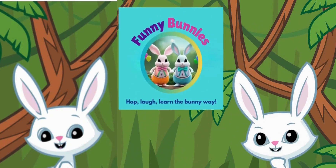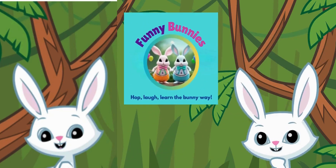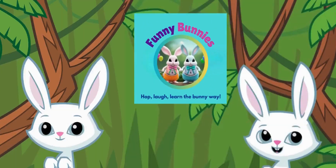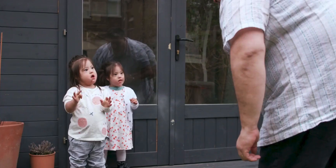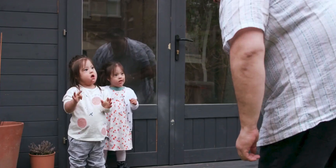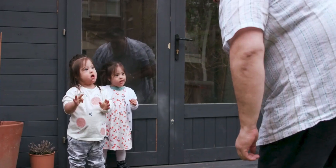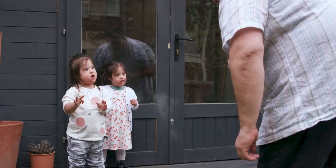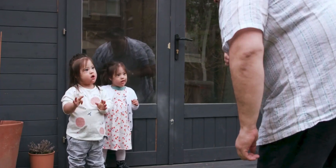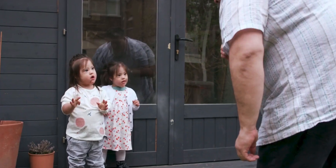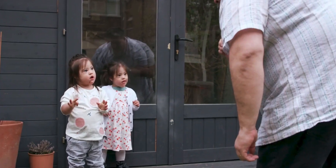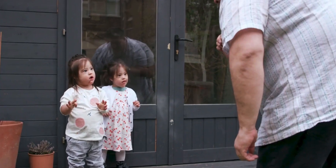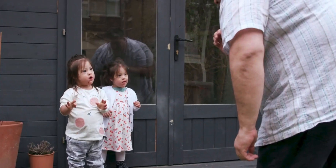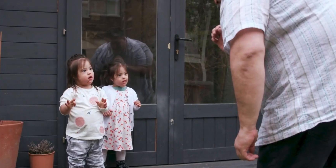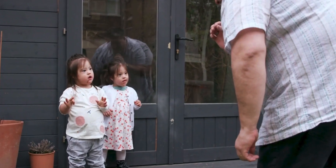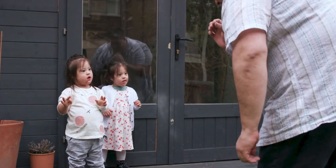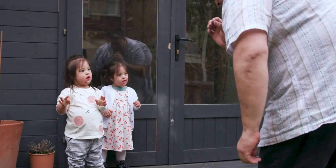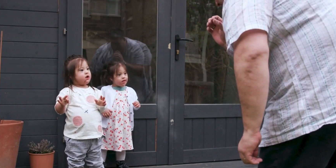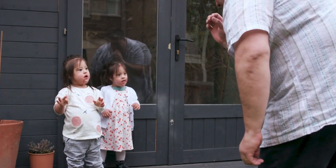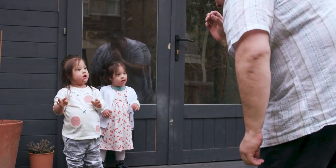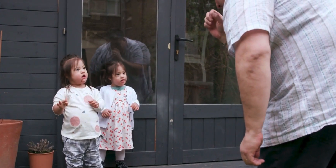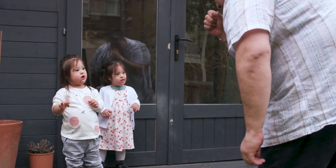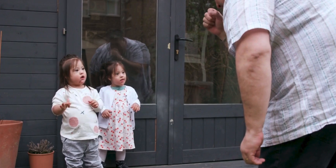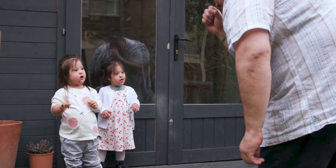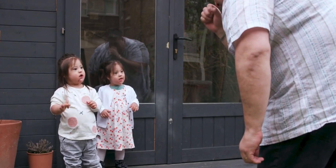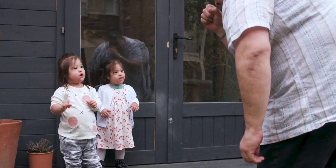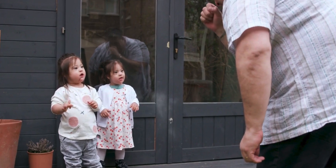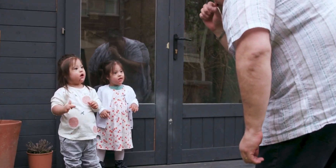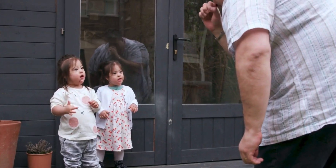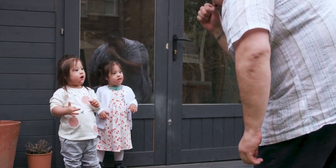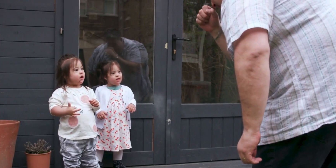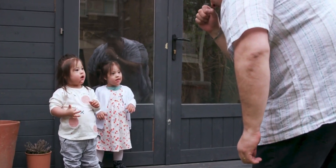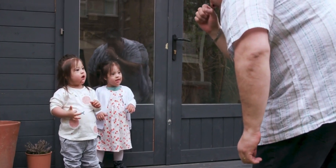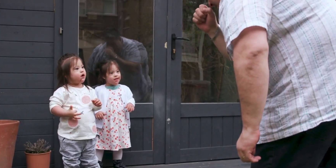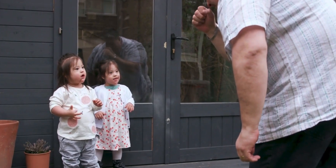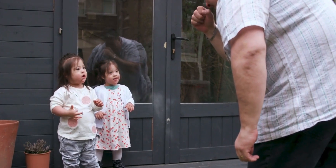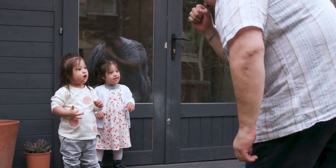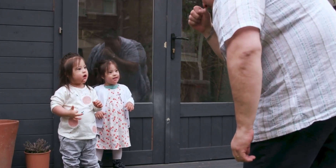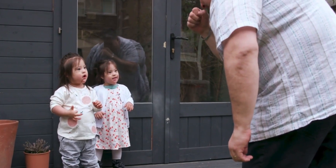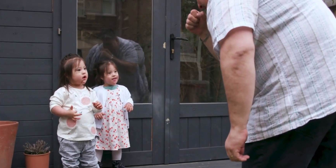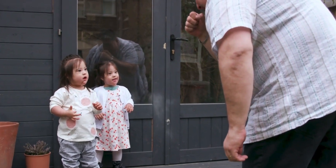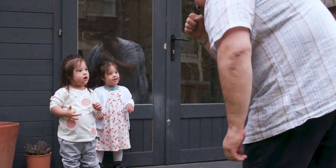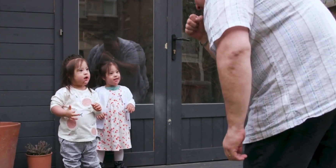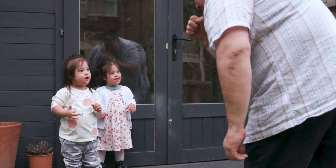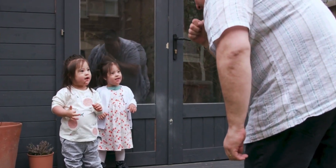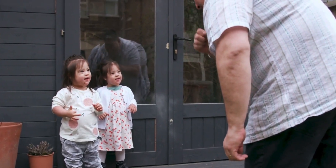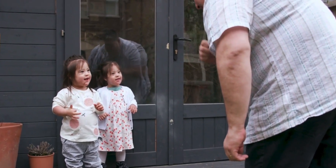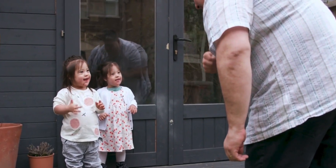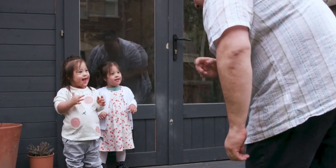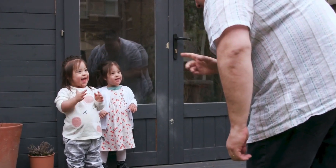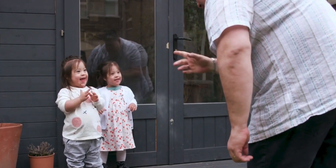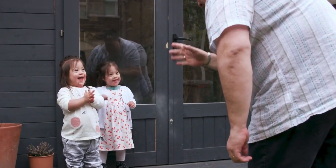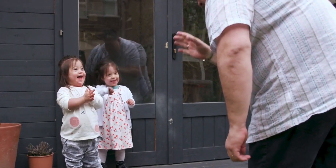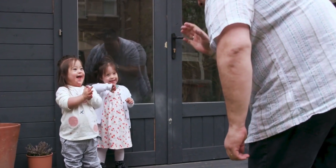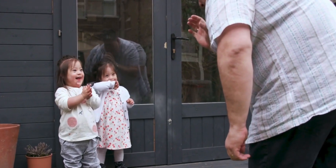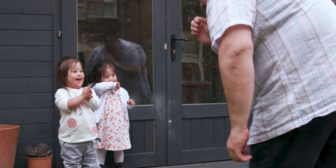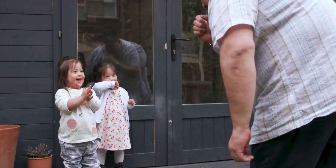Yay! Hi kids! Today we are going to learn about American Sign